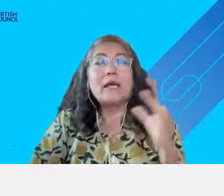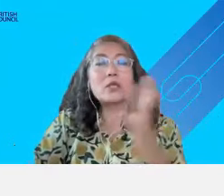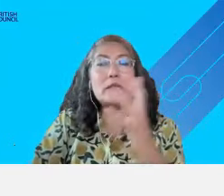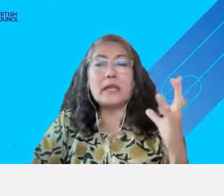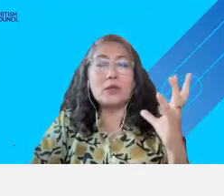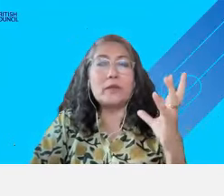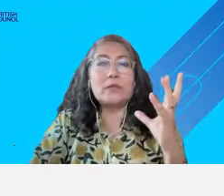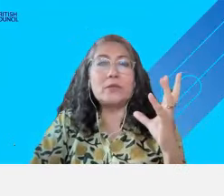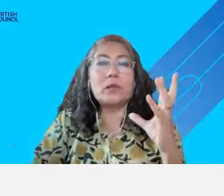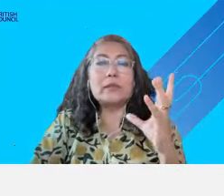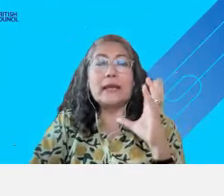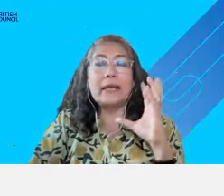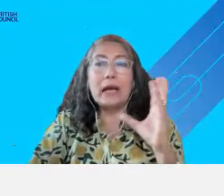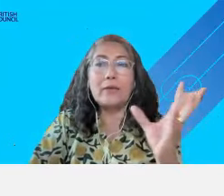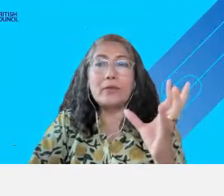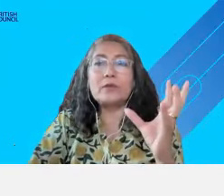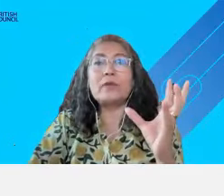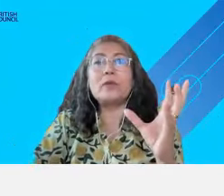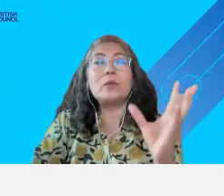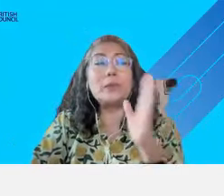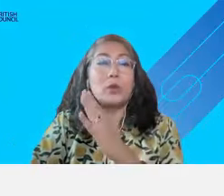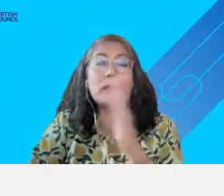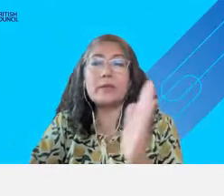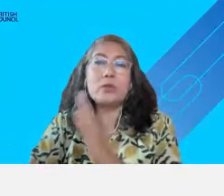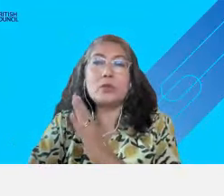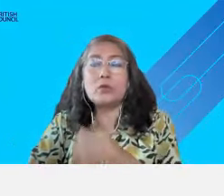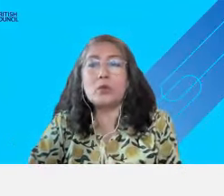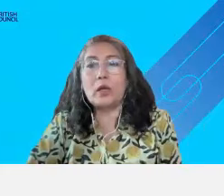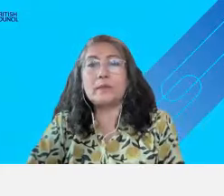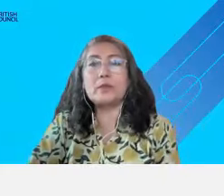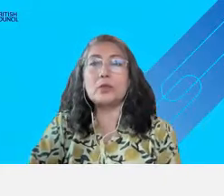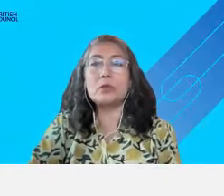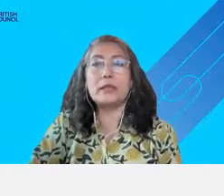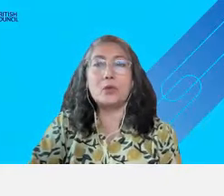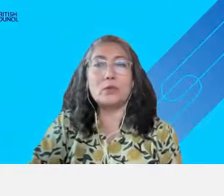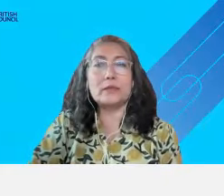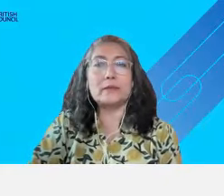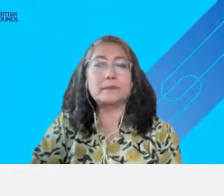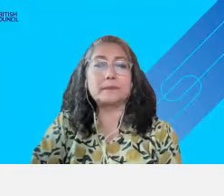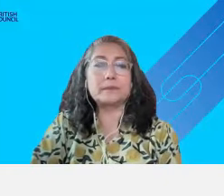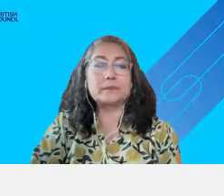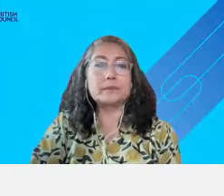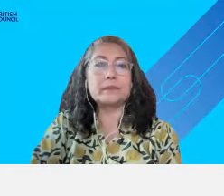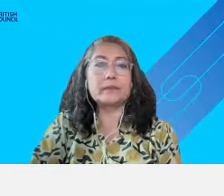don'ts. Just think of these words, and after the video, we'll put them into 2 columns, do's and don'ts.